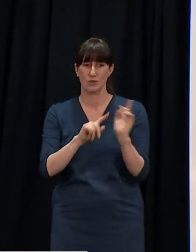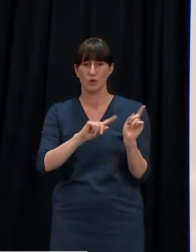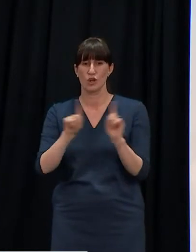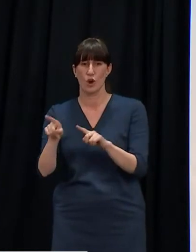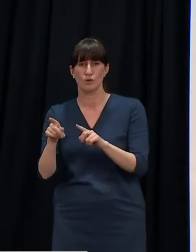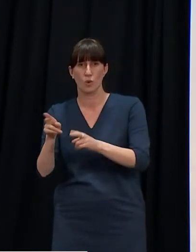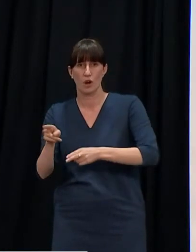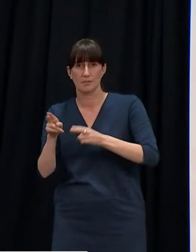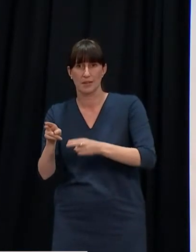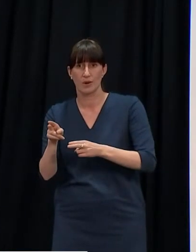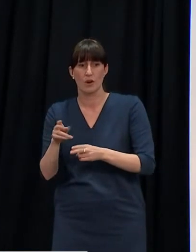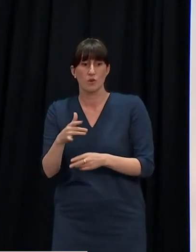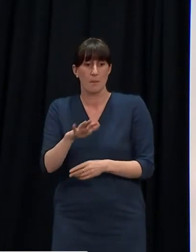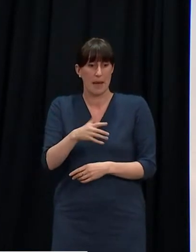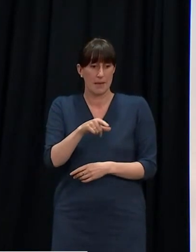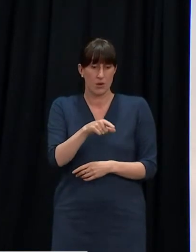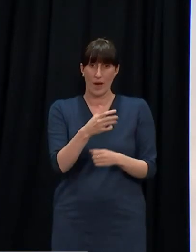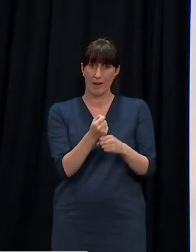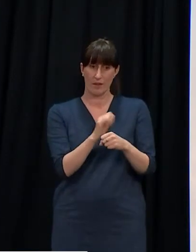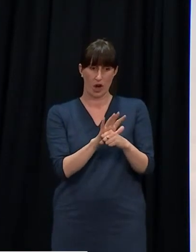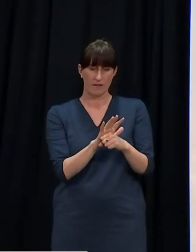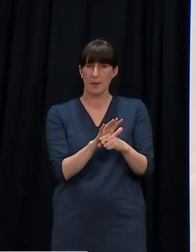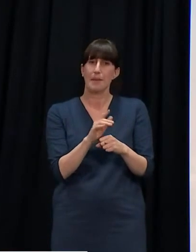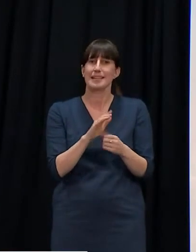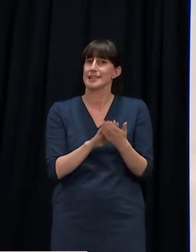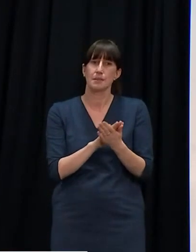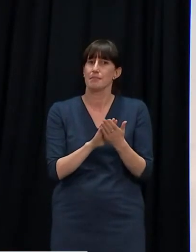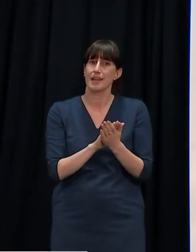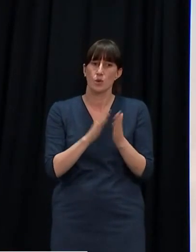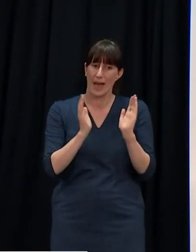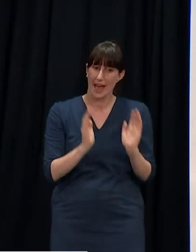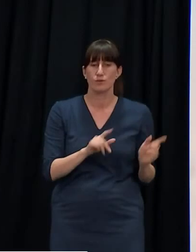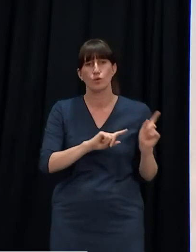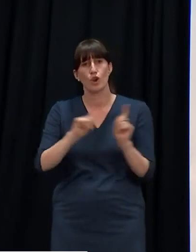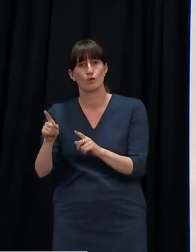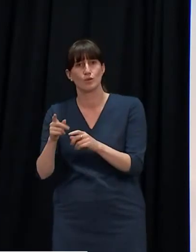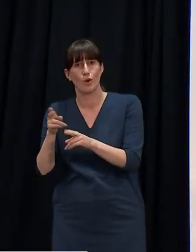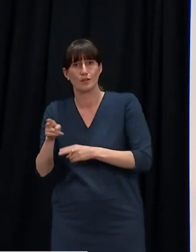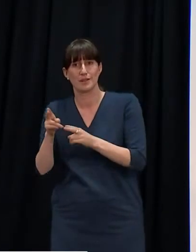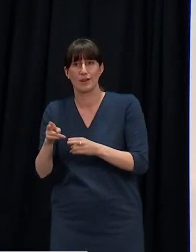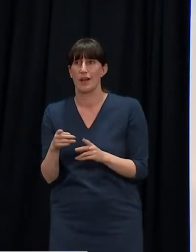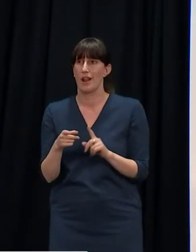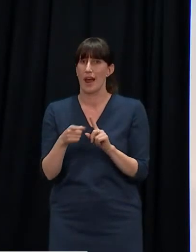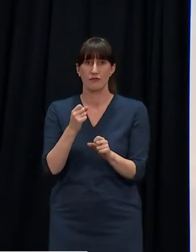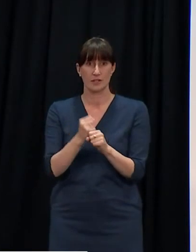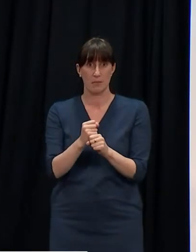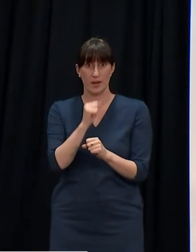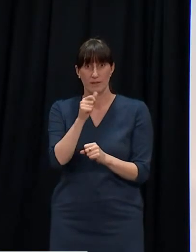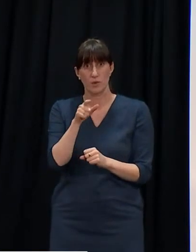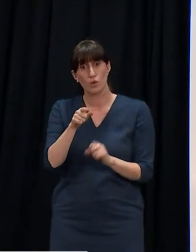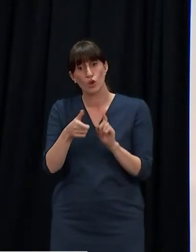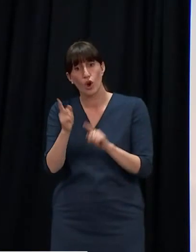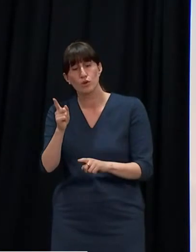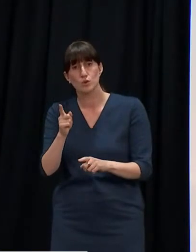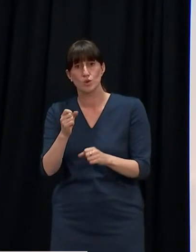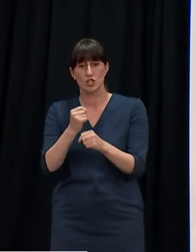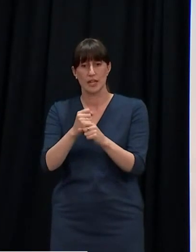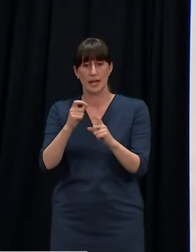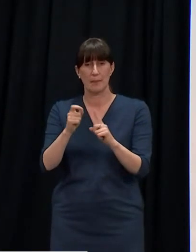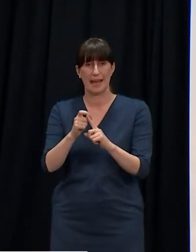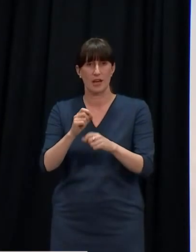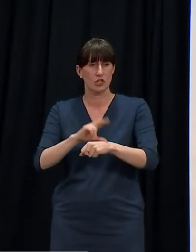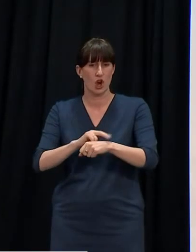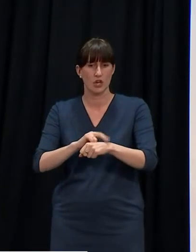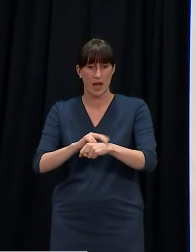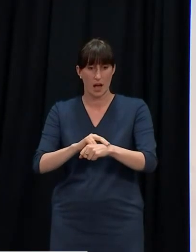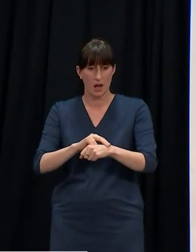justify being sent to a hospital, just in the same way that if you go to your GP because you are unwell, they're not necessarily